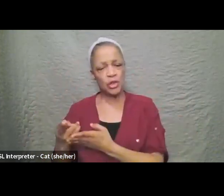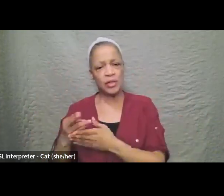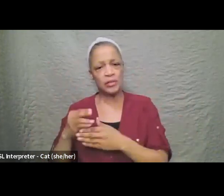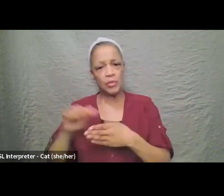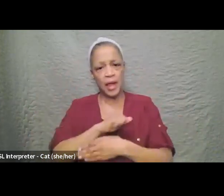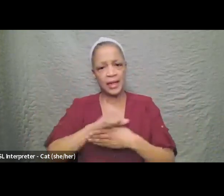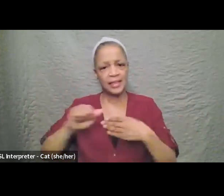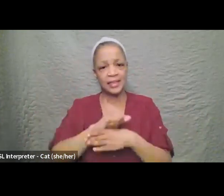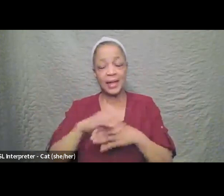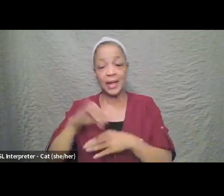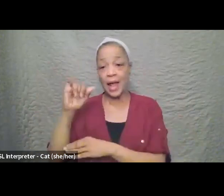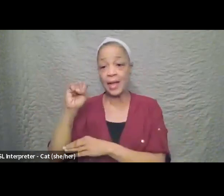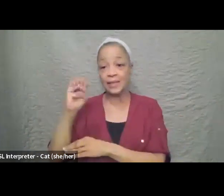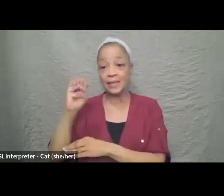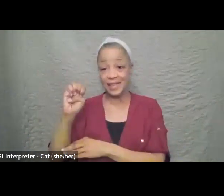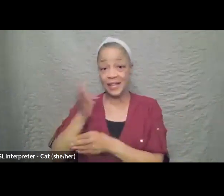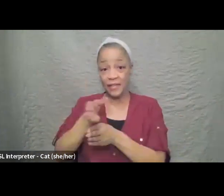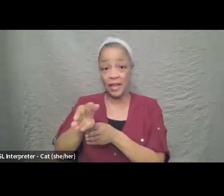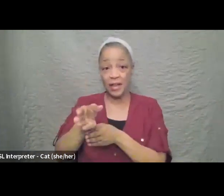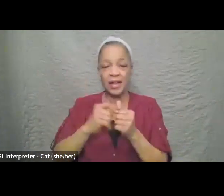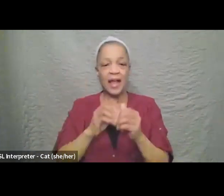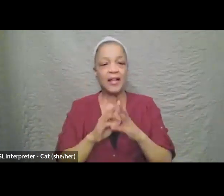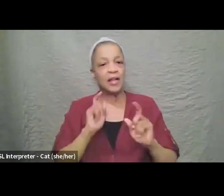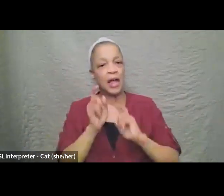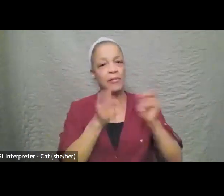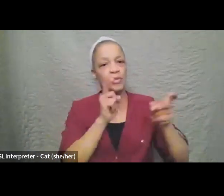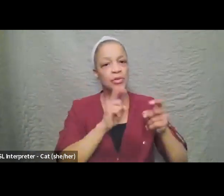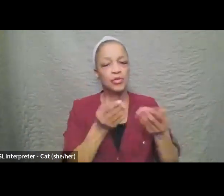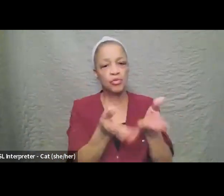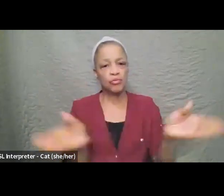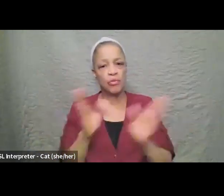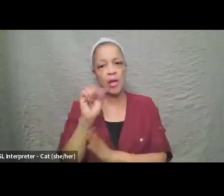field and its contributions to the overall STEM endeavor.